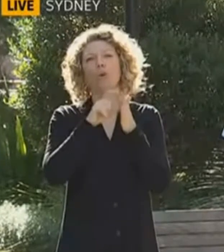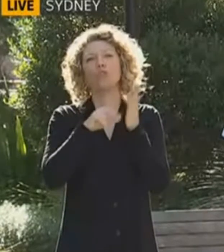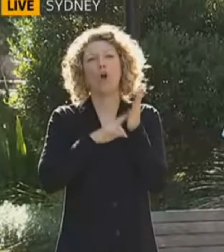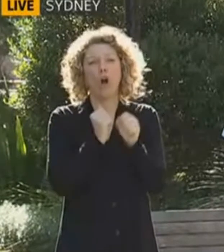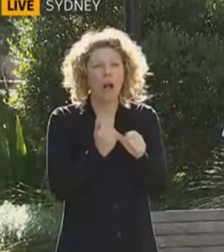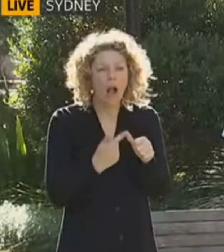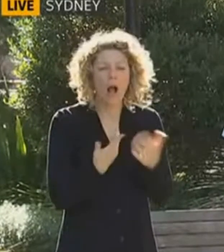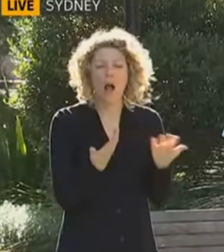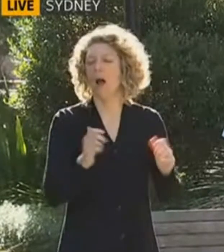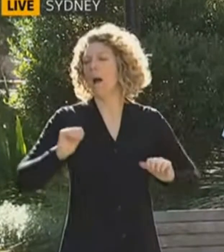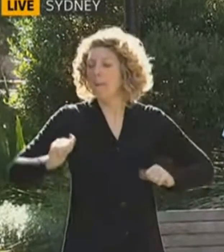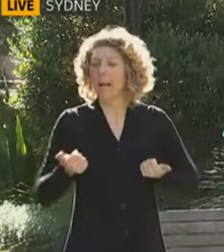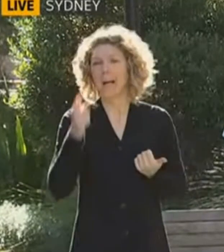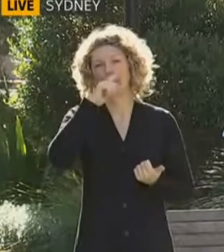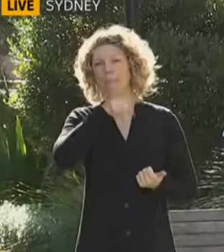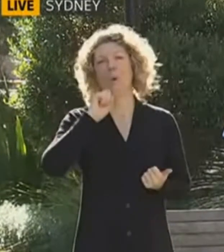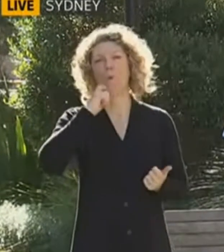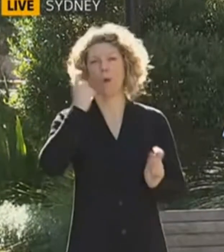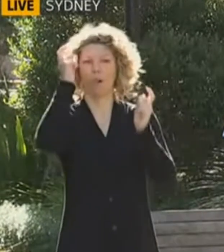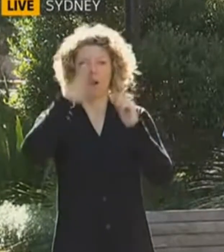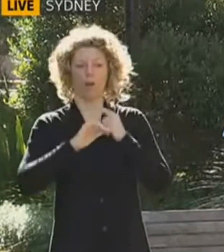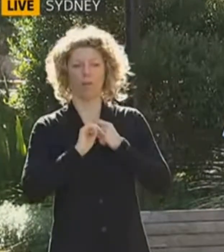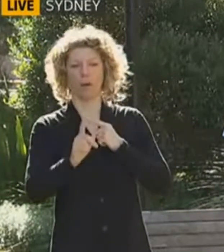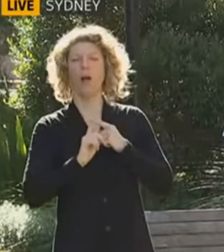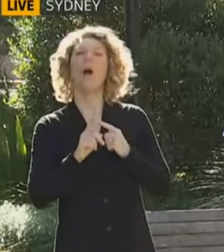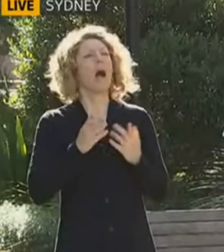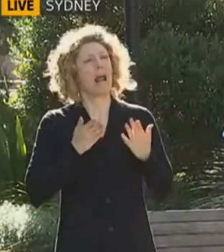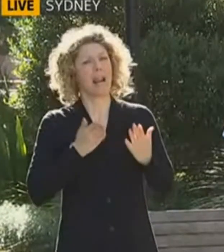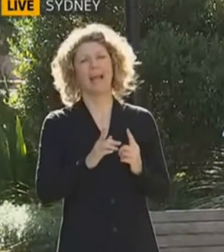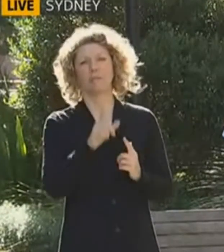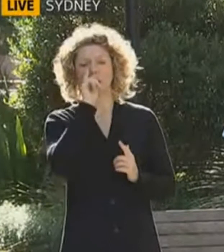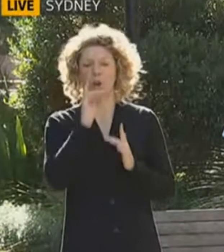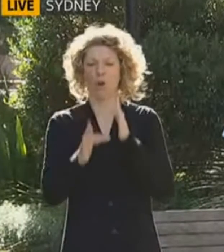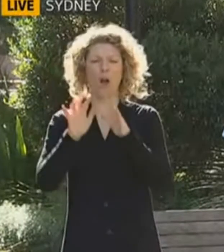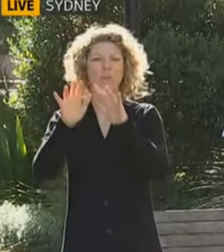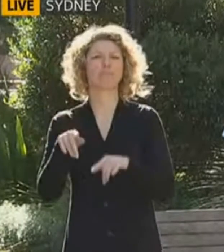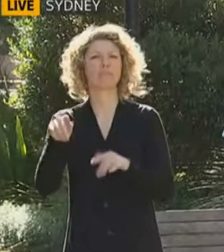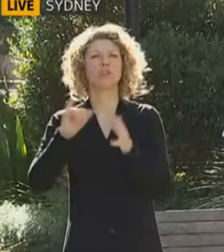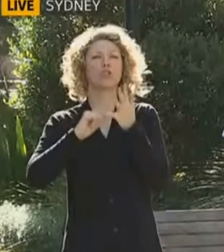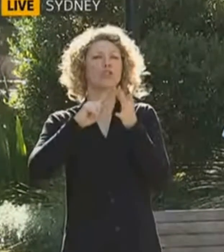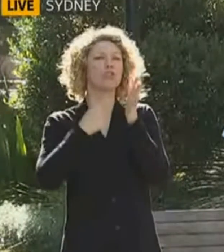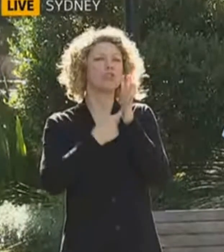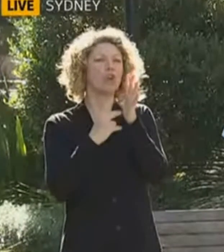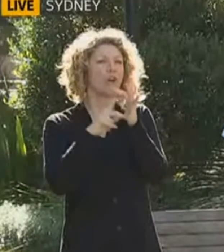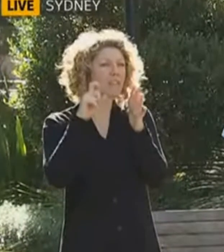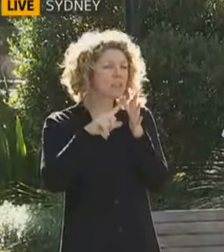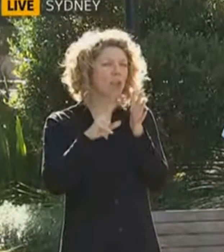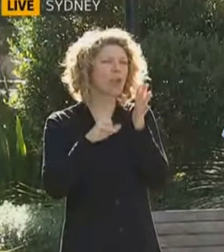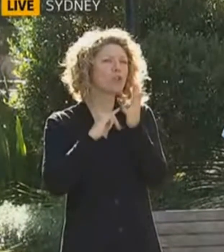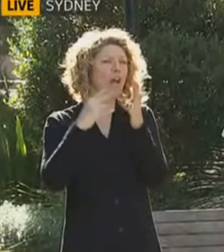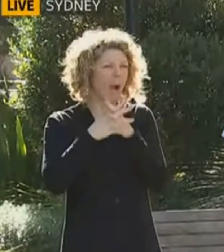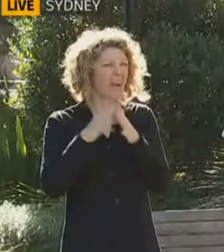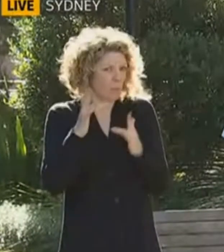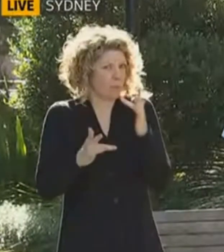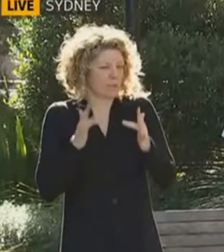will, many people on a number of places of the crossing, they're able to go to Service New South Wales, get a permit, and then with that one bit of paper they'll have